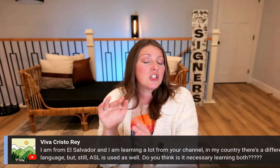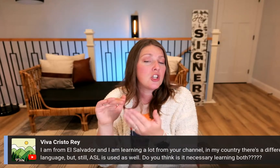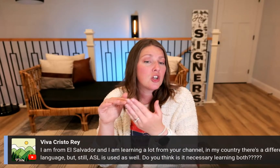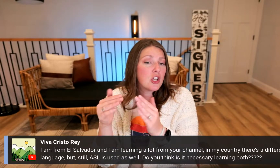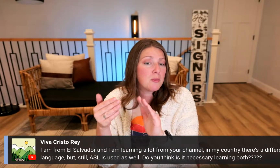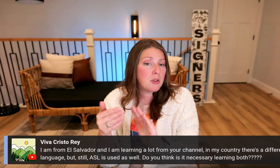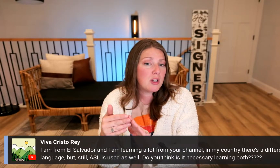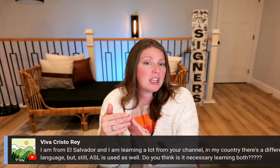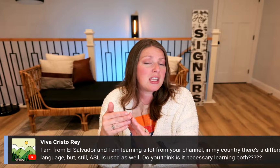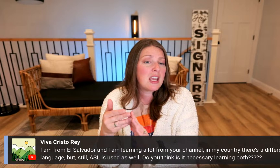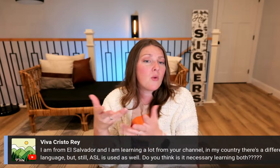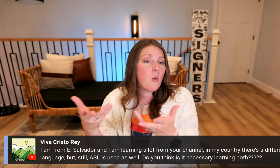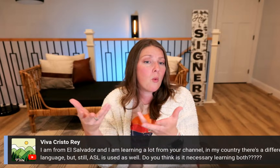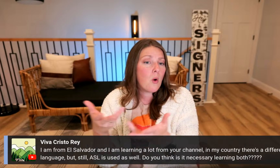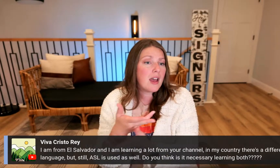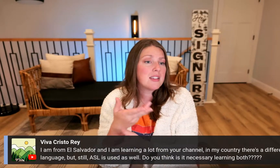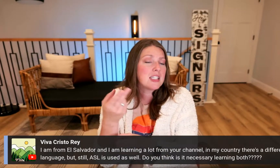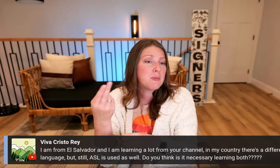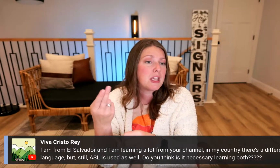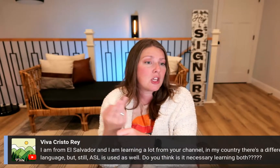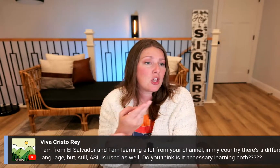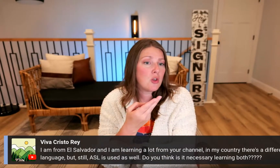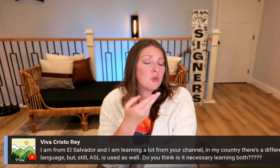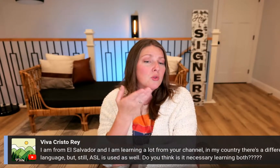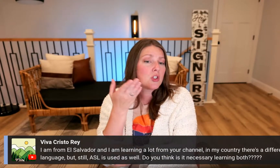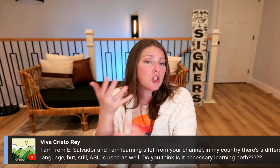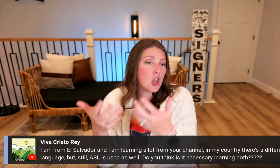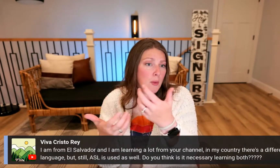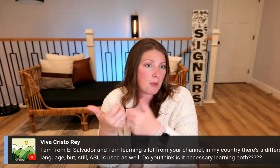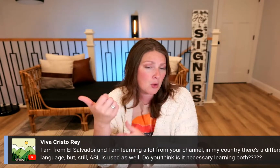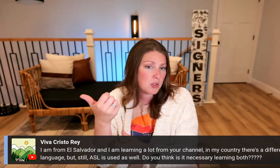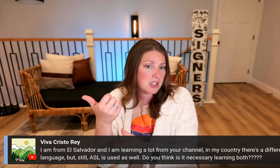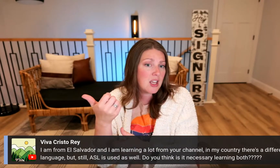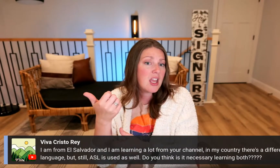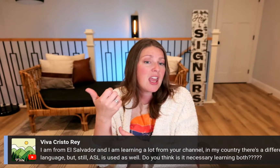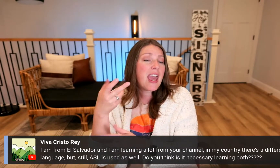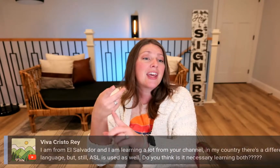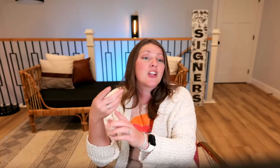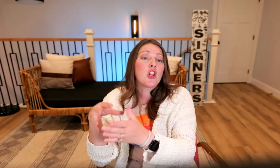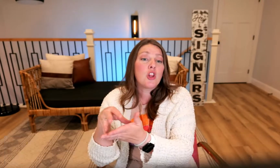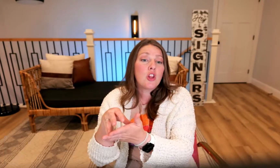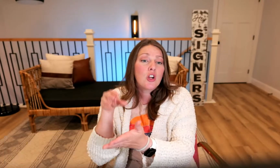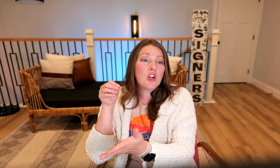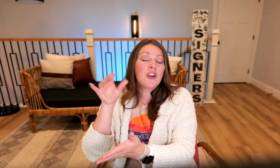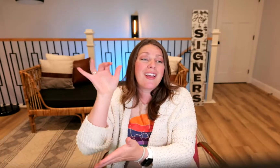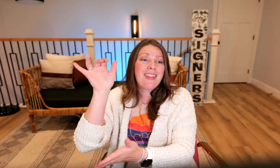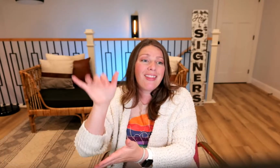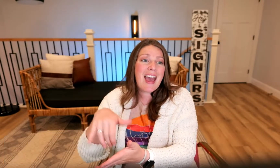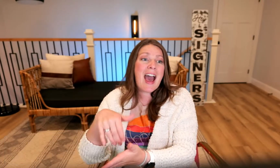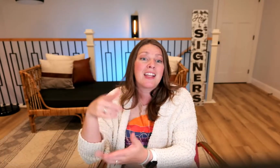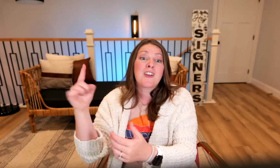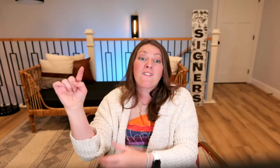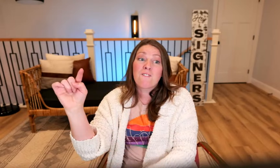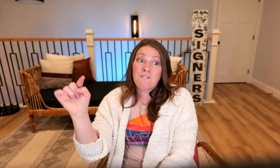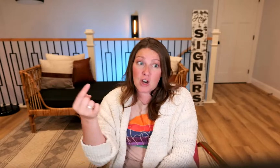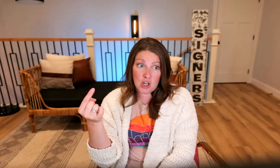your community and what is being used the most, and learn that